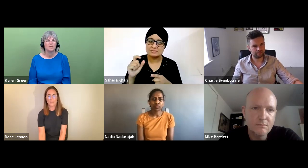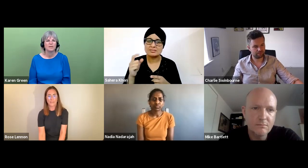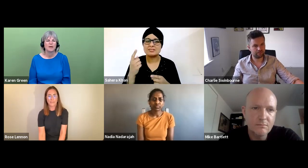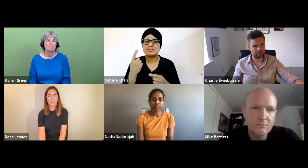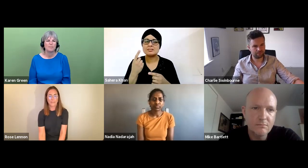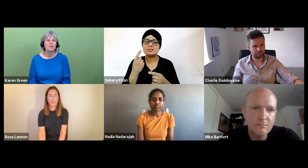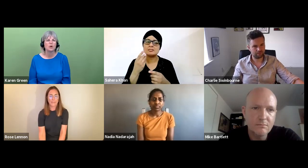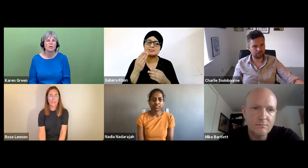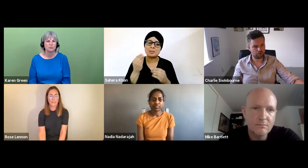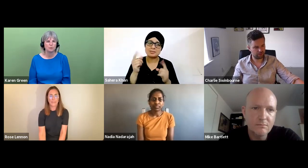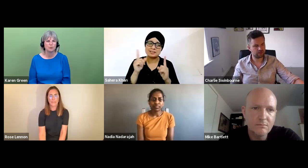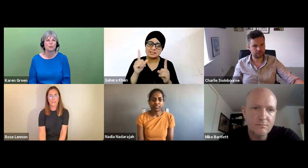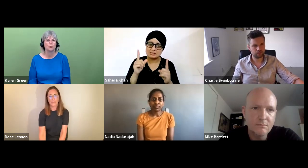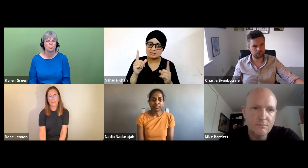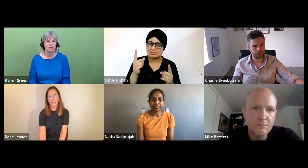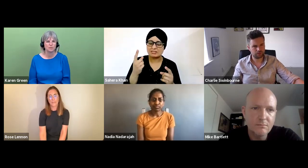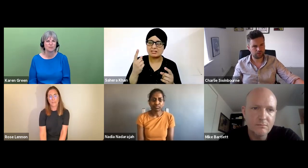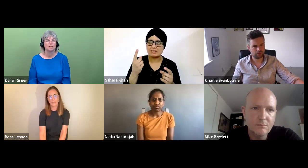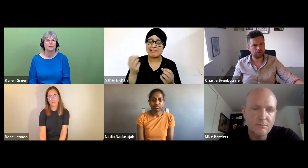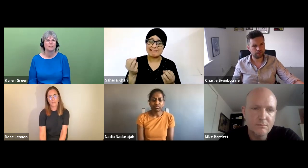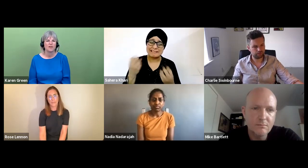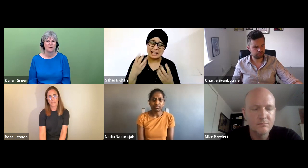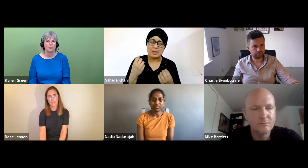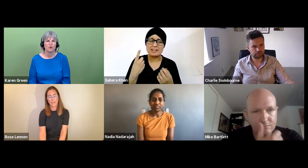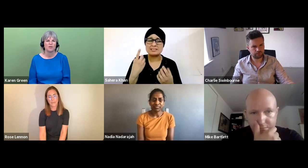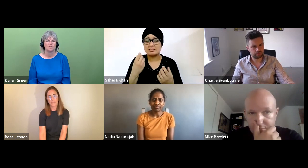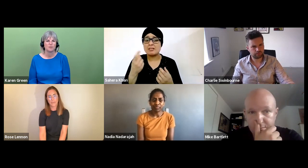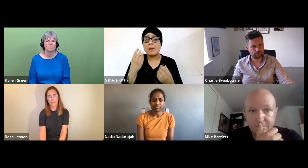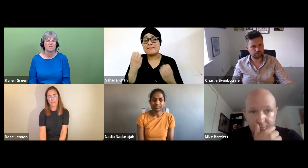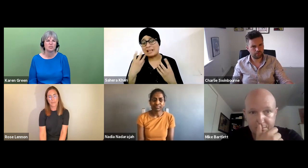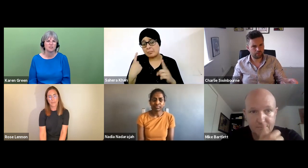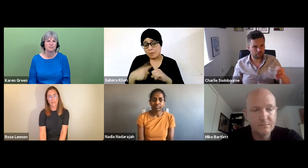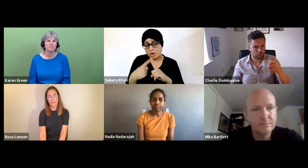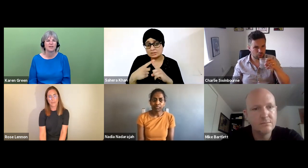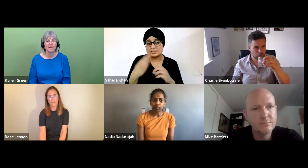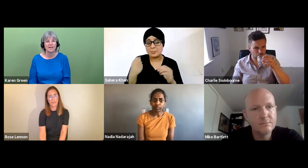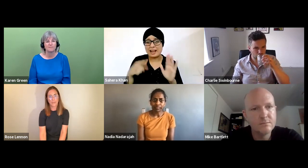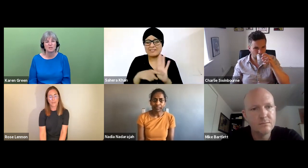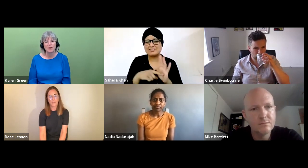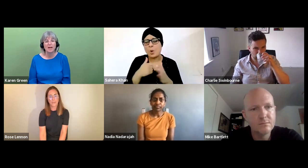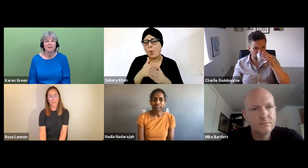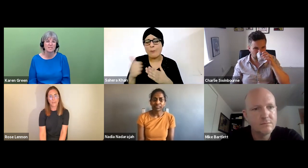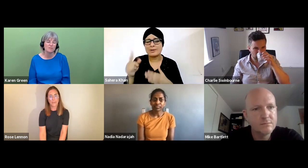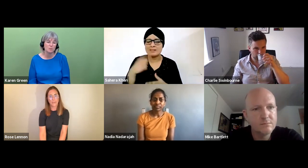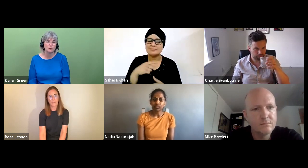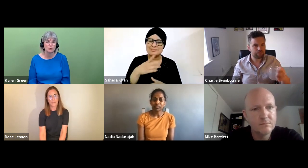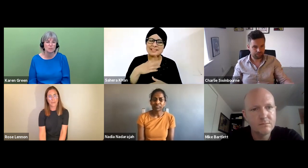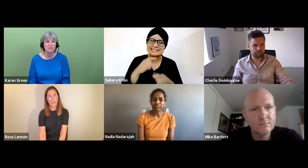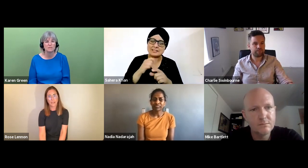yeah, maybe going through the course, there were some teachers that gave feedback. Some of it was positive, some of it